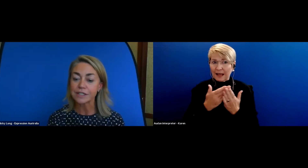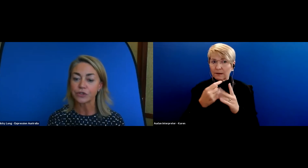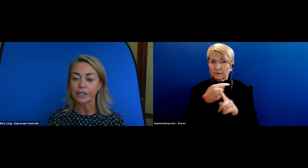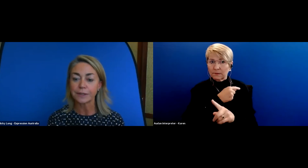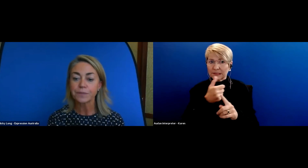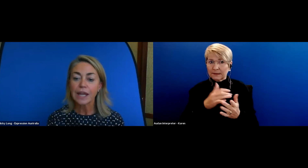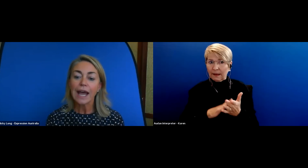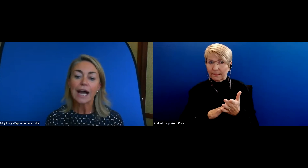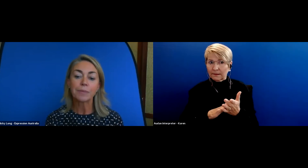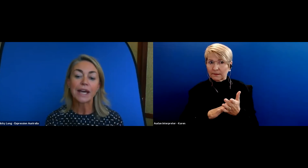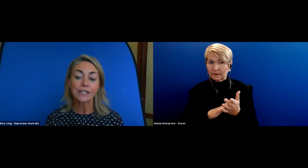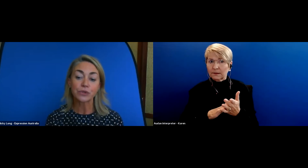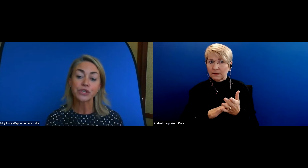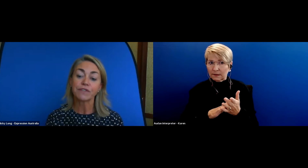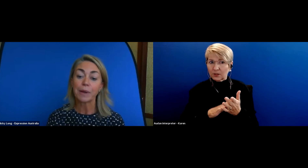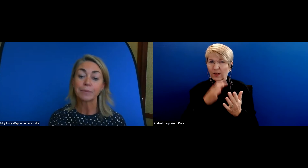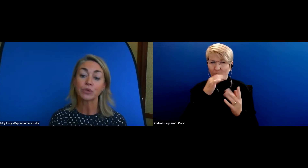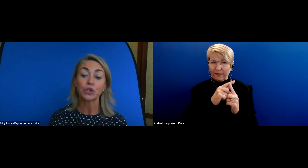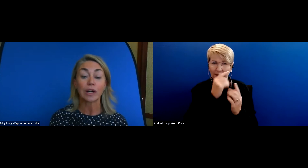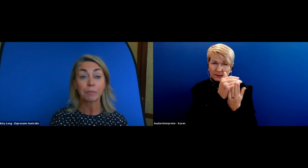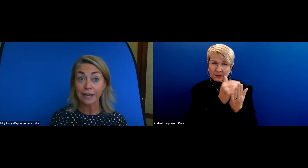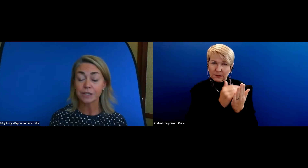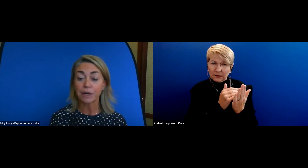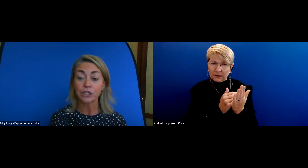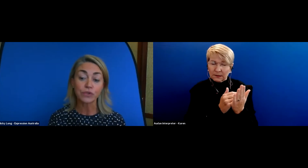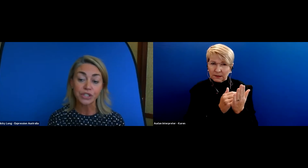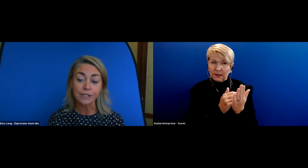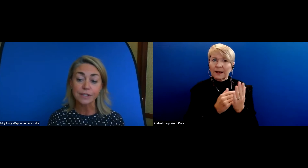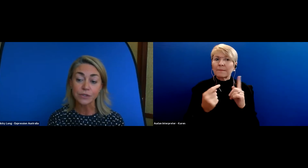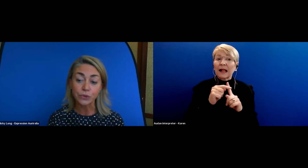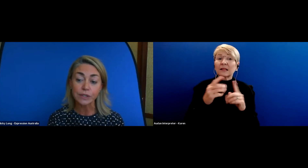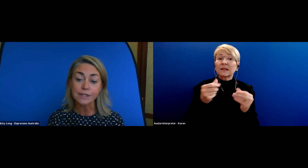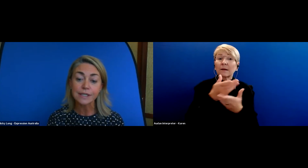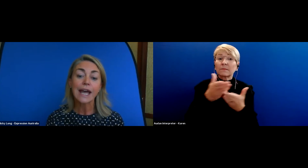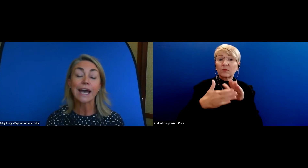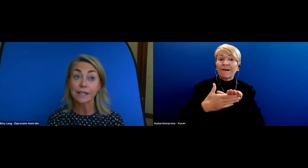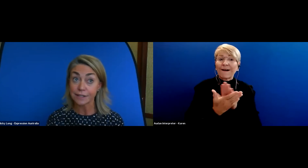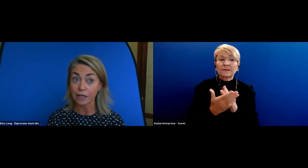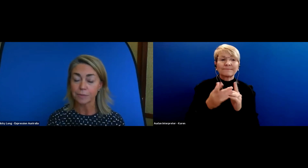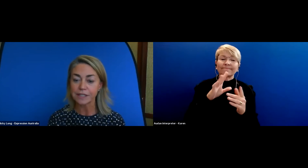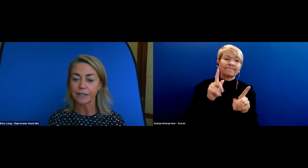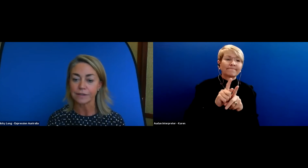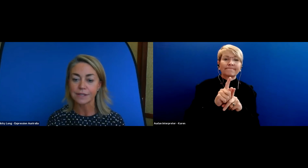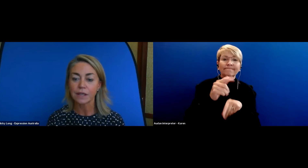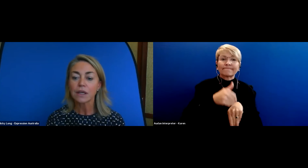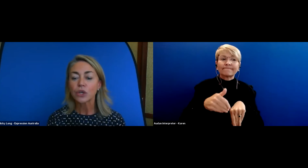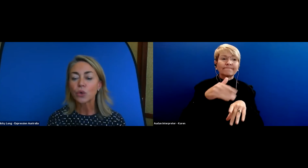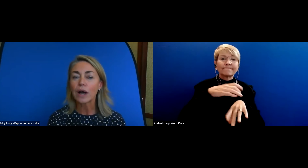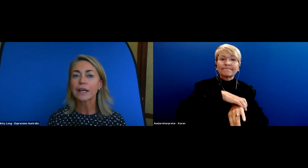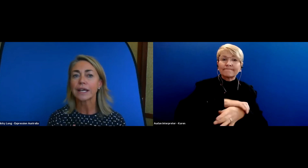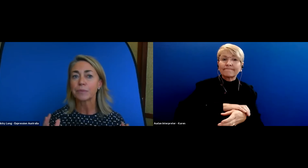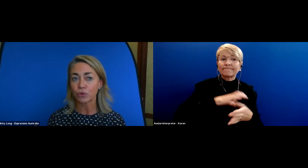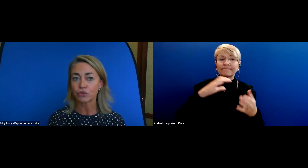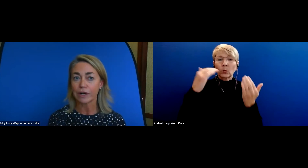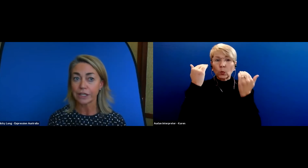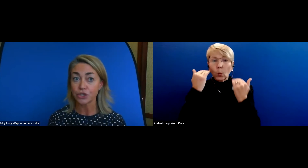few criteria, and it's also for people who are impacted by youth justice orders and asylum seekers. So